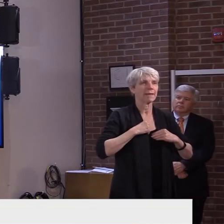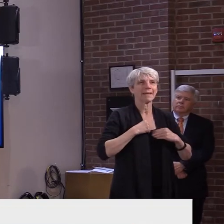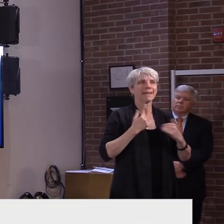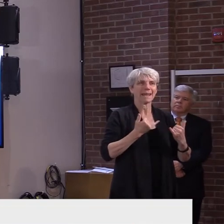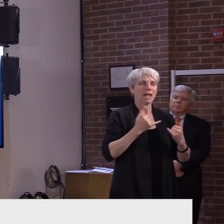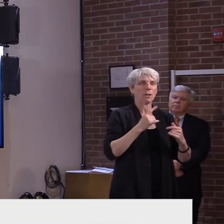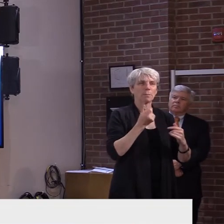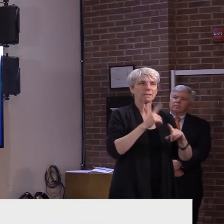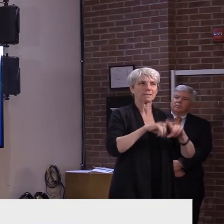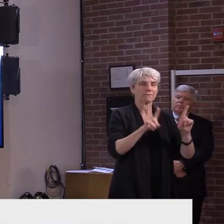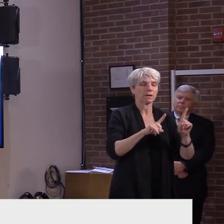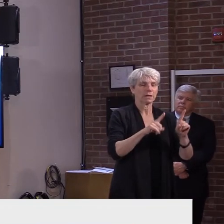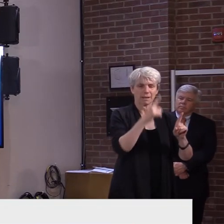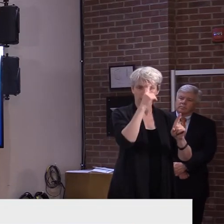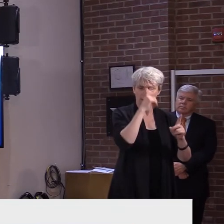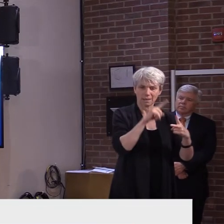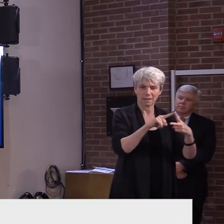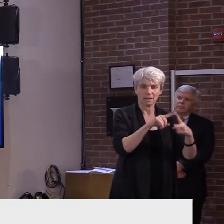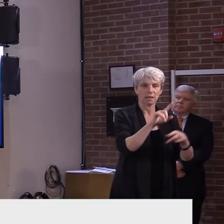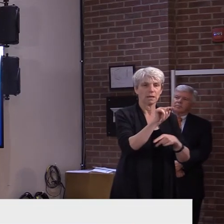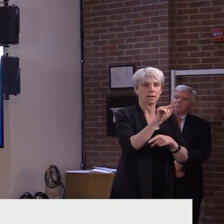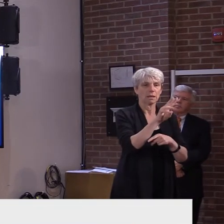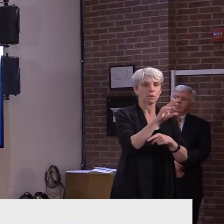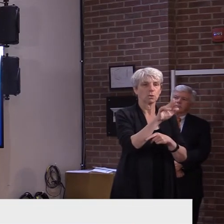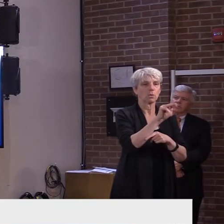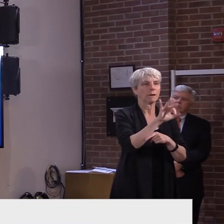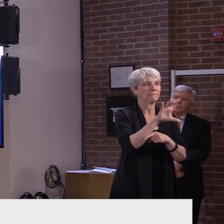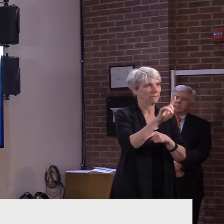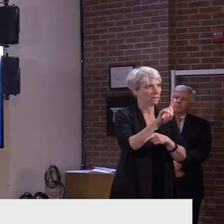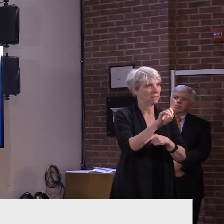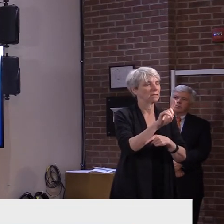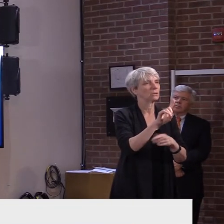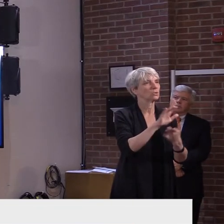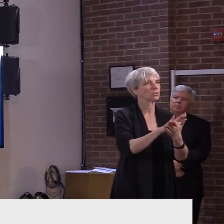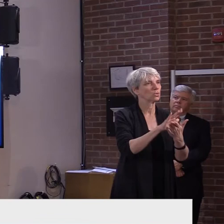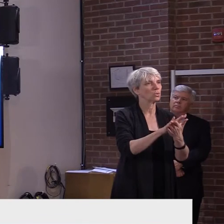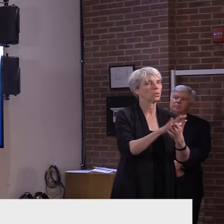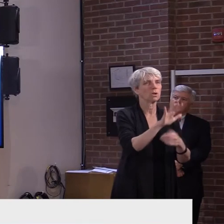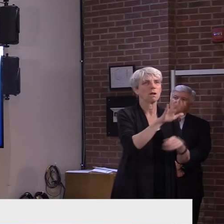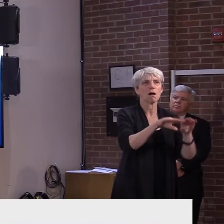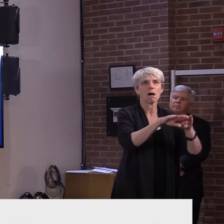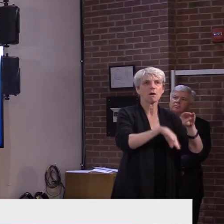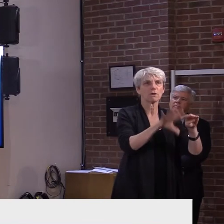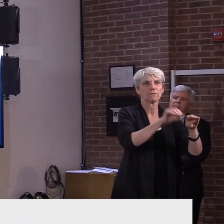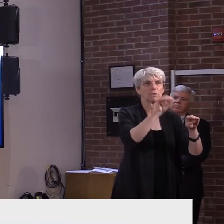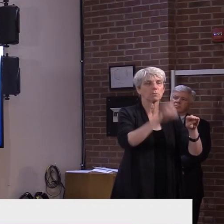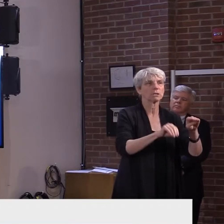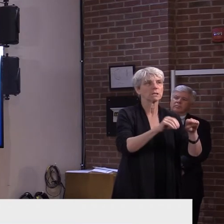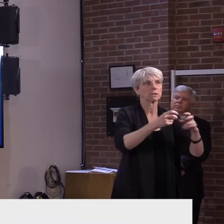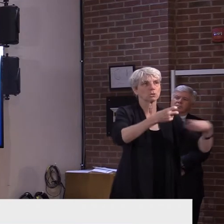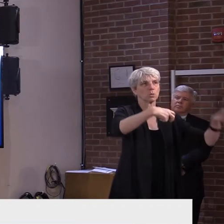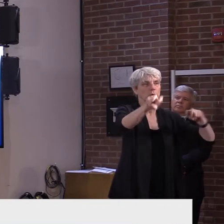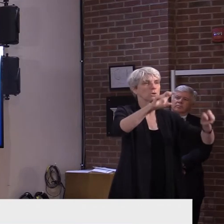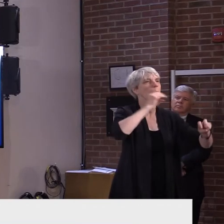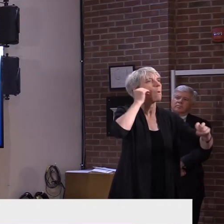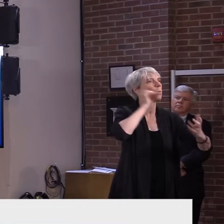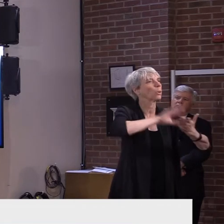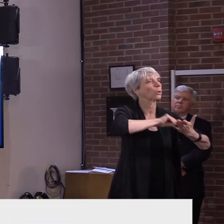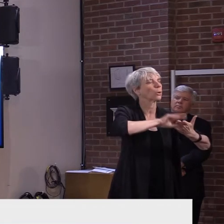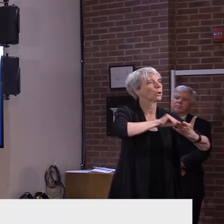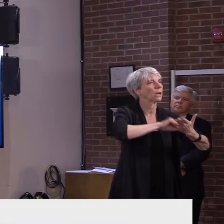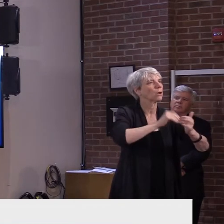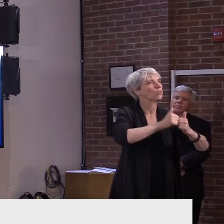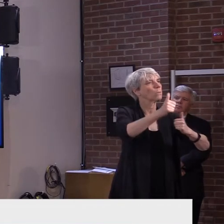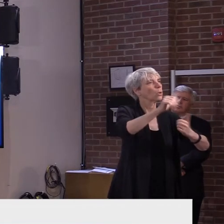case of Twinfield, for example, I believe they had fewer than 50% of their students shifting to remote. So in that kind of situation, the school